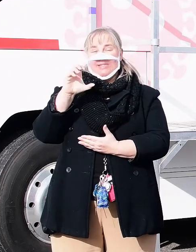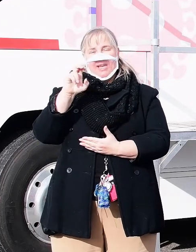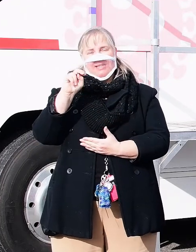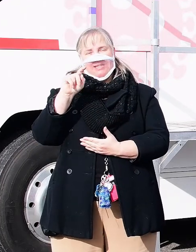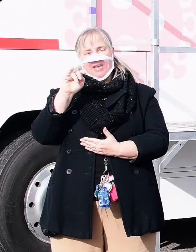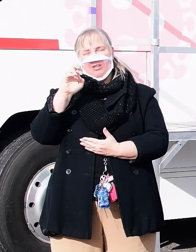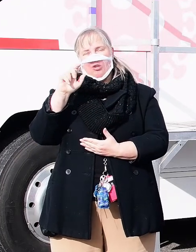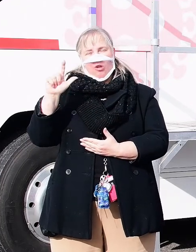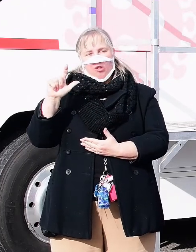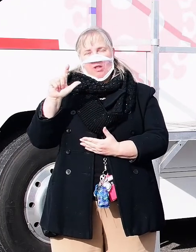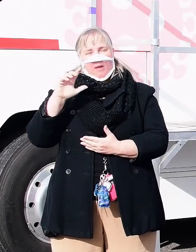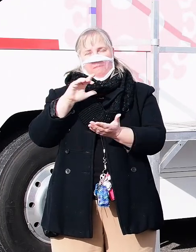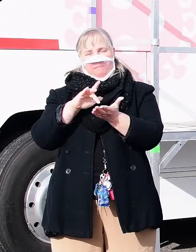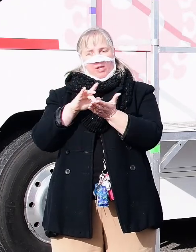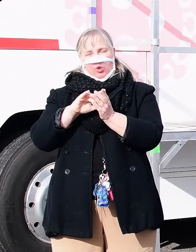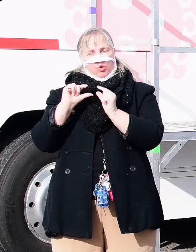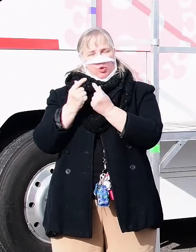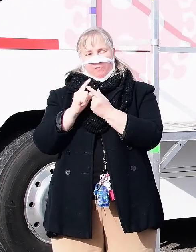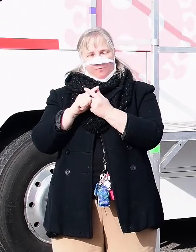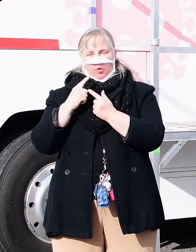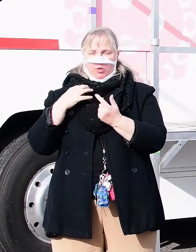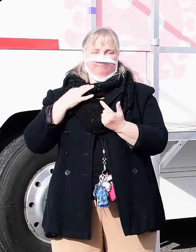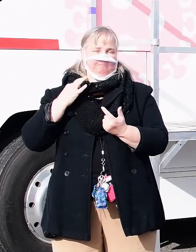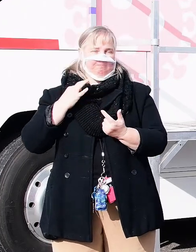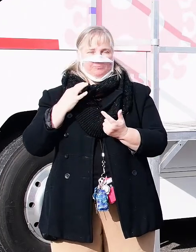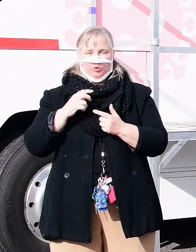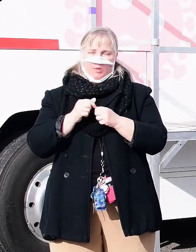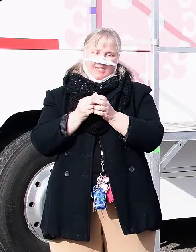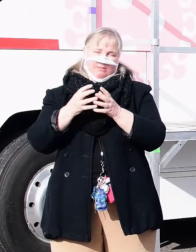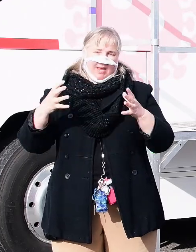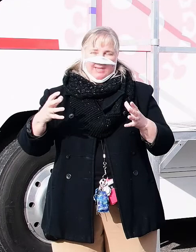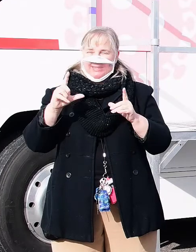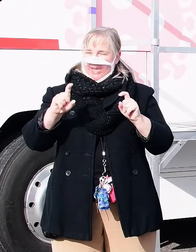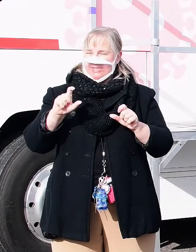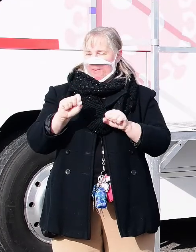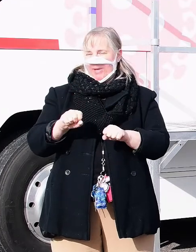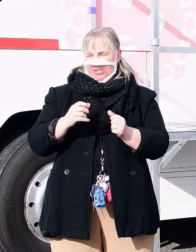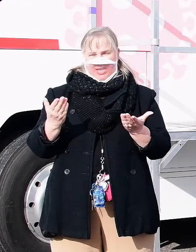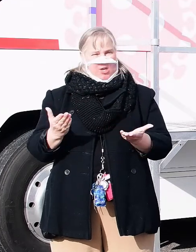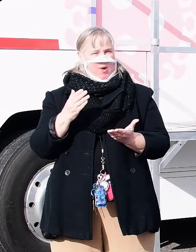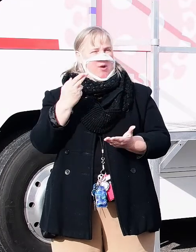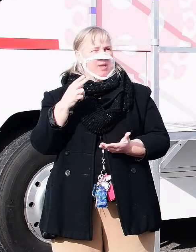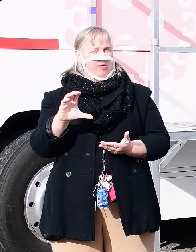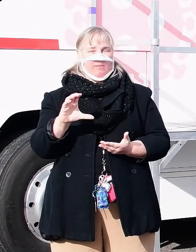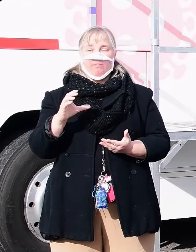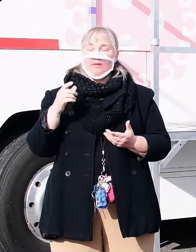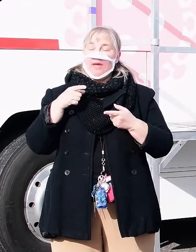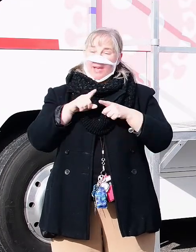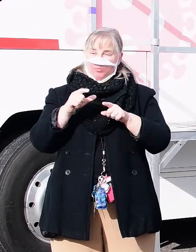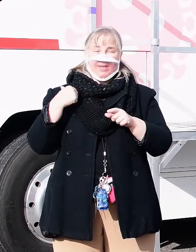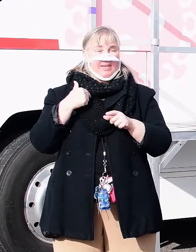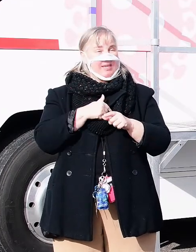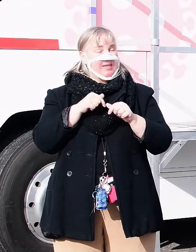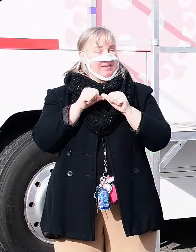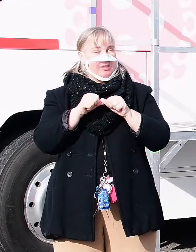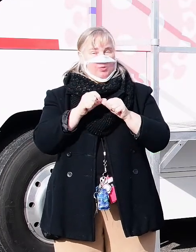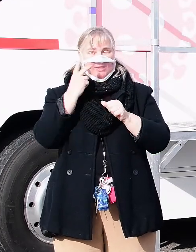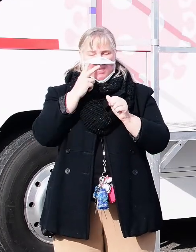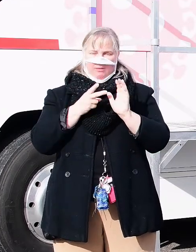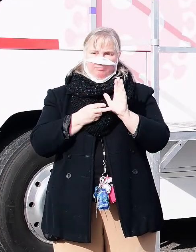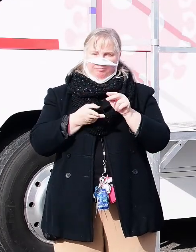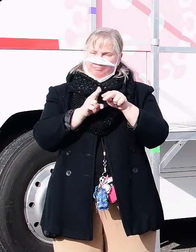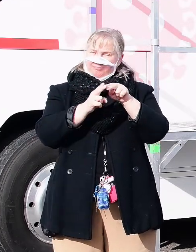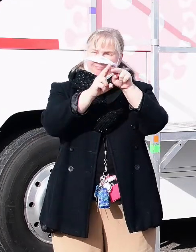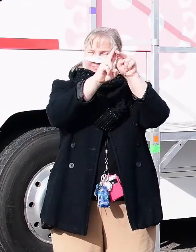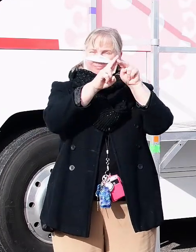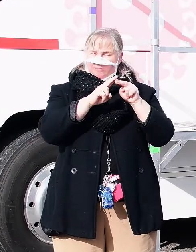Group, for stepping up to expand testing capacity in Howard County. As we continue to see a rise in COVID-19